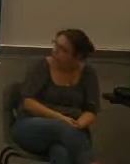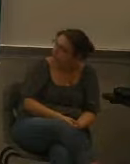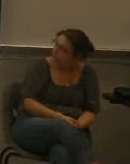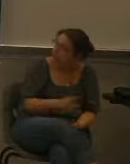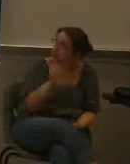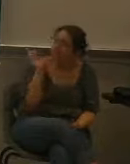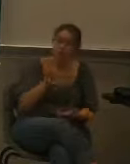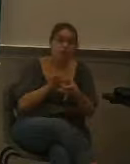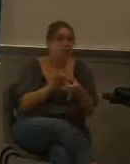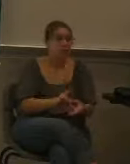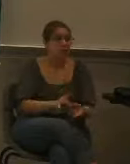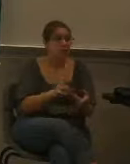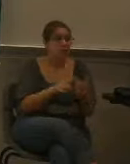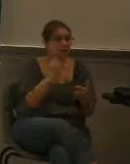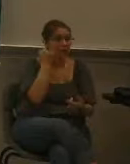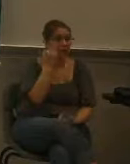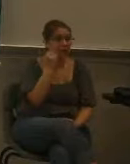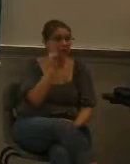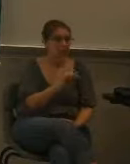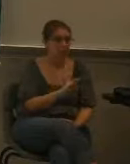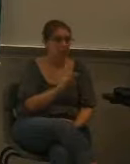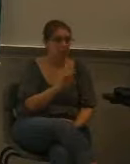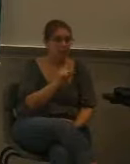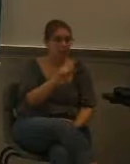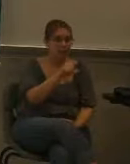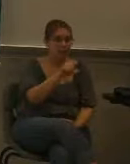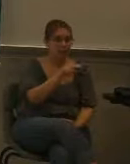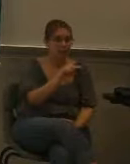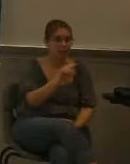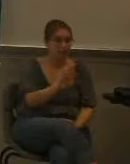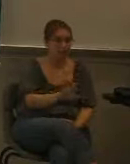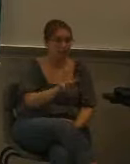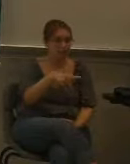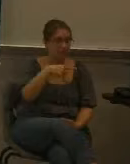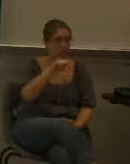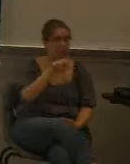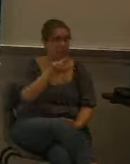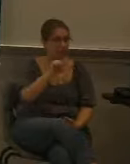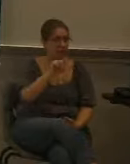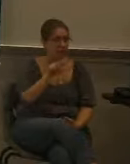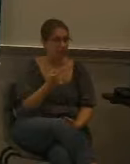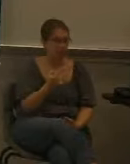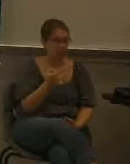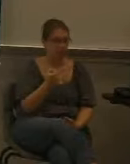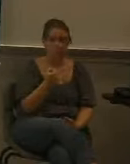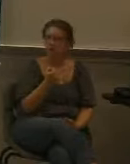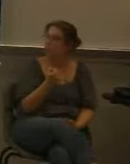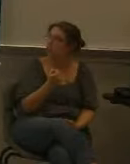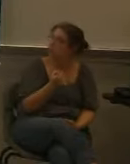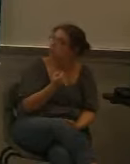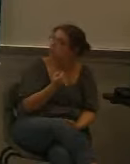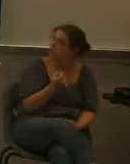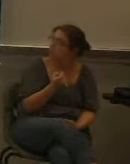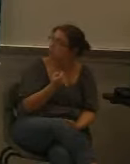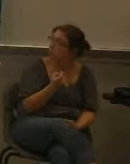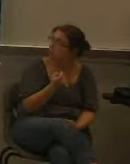This relates to the idea of Allen's paradox and the idea that